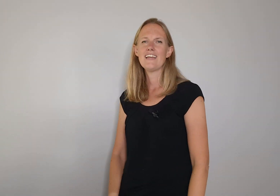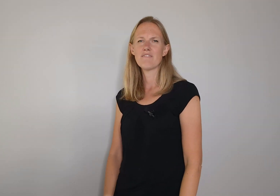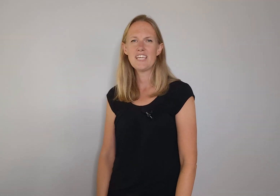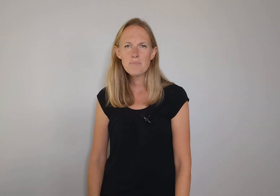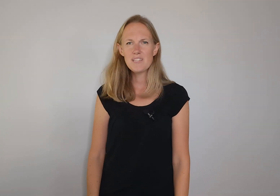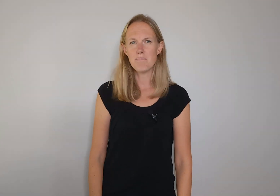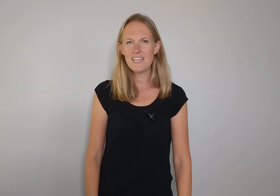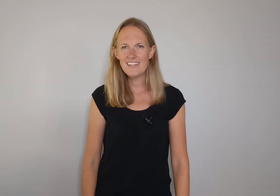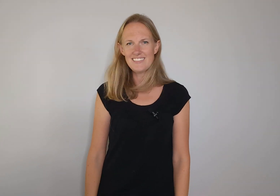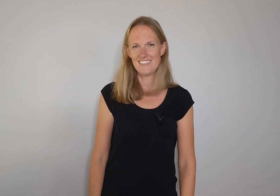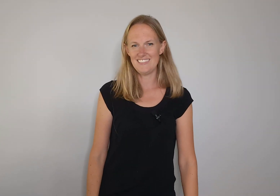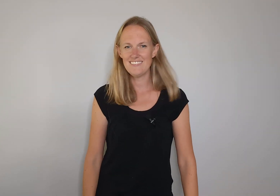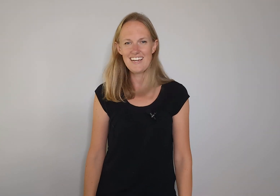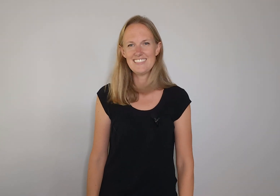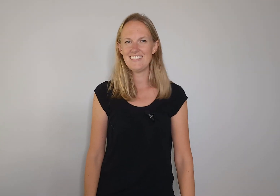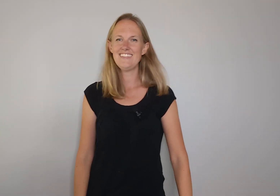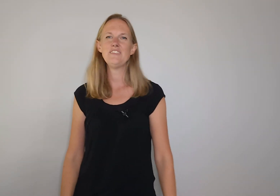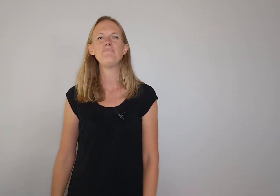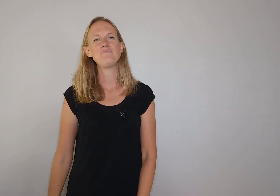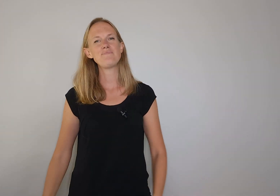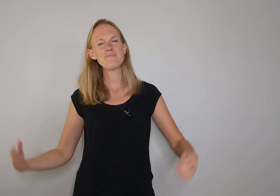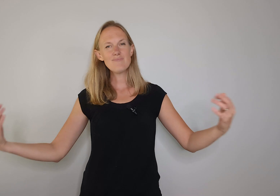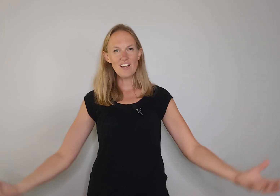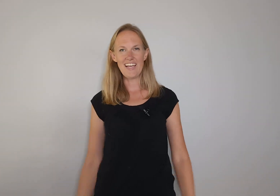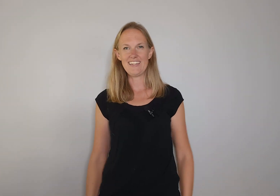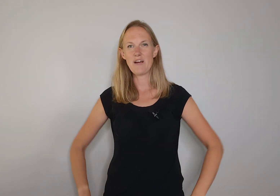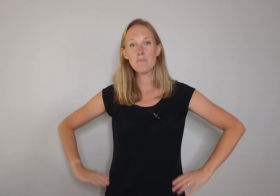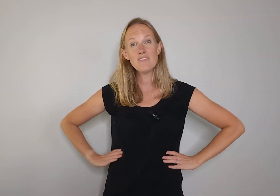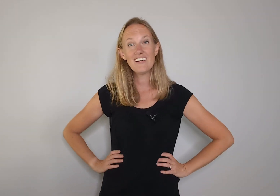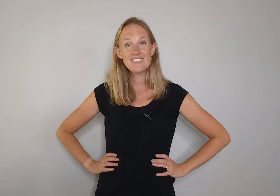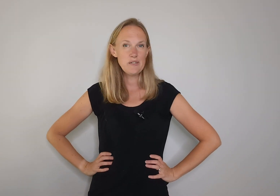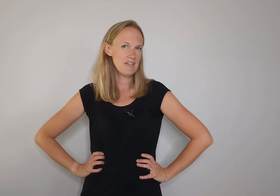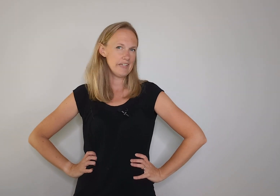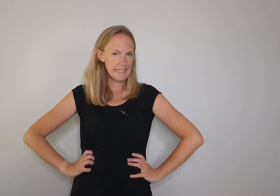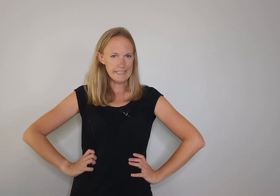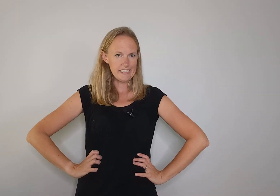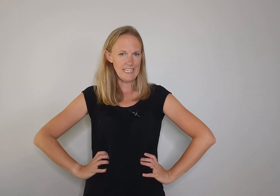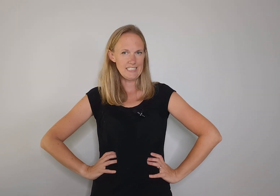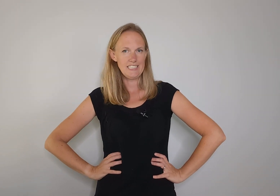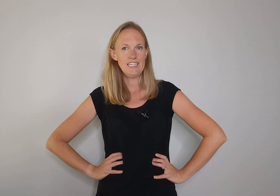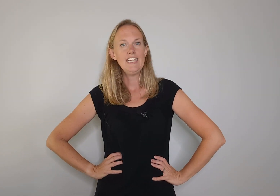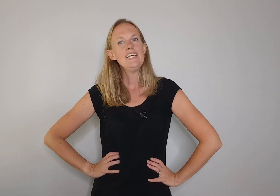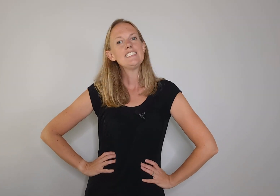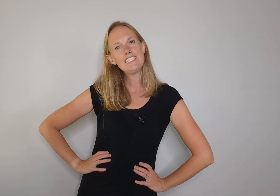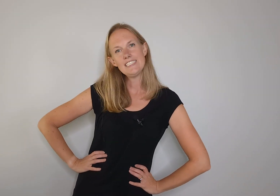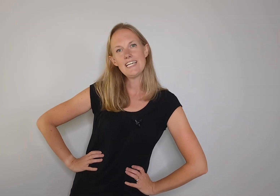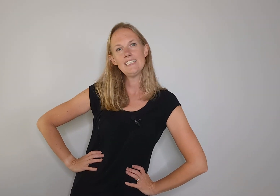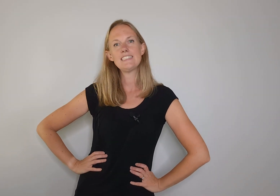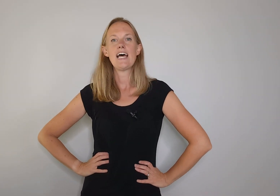and keeping the beat. You can do that too. Okay, now we're moving on to a bit of an easier section. Jesus,